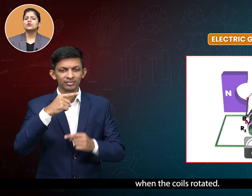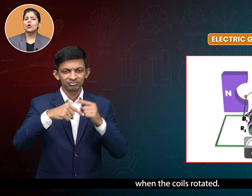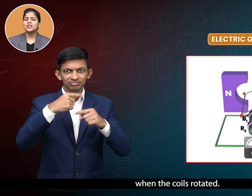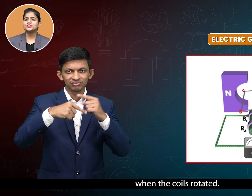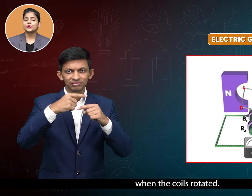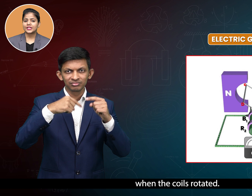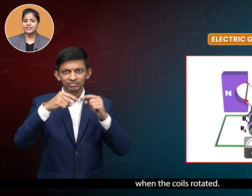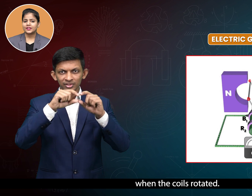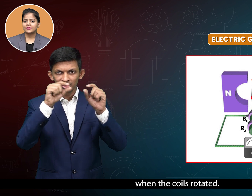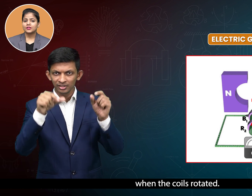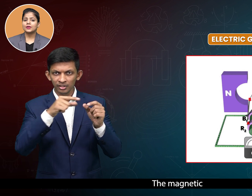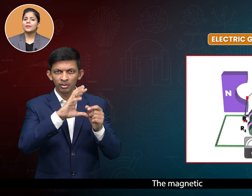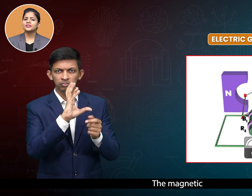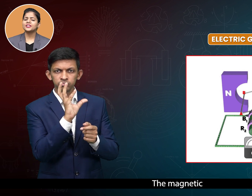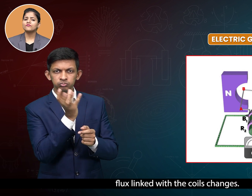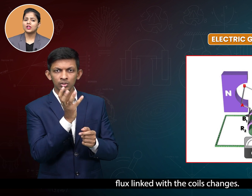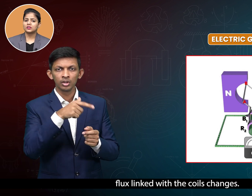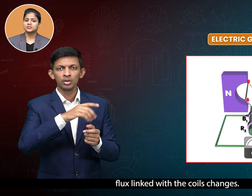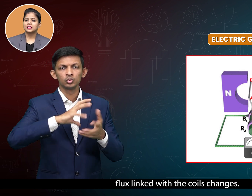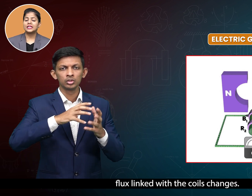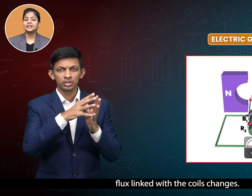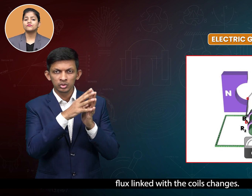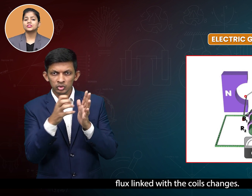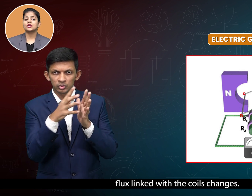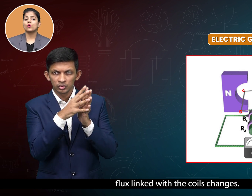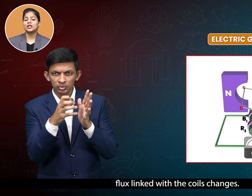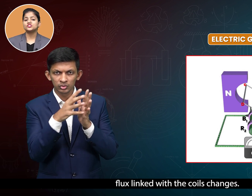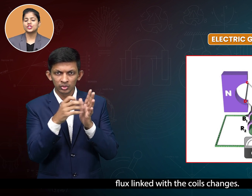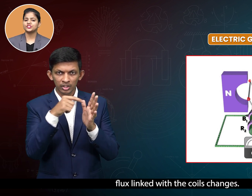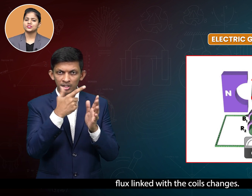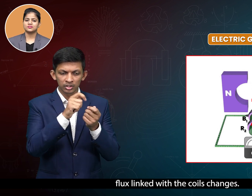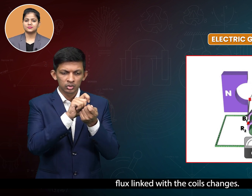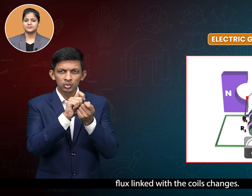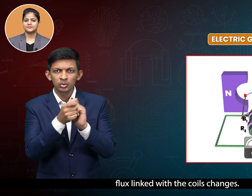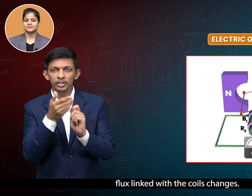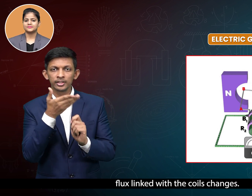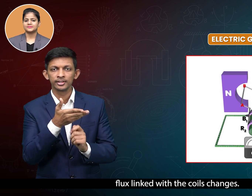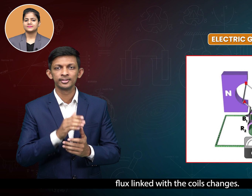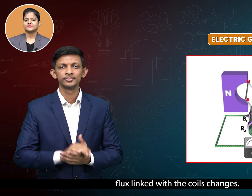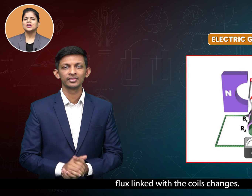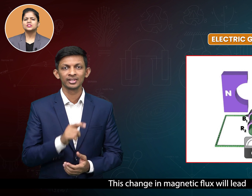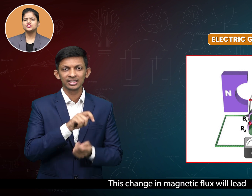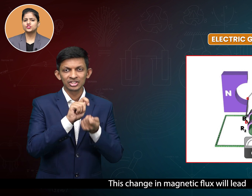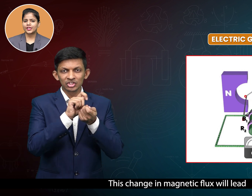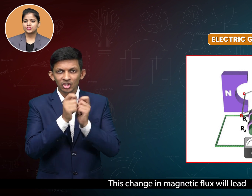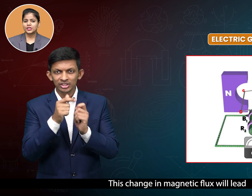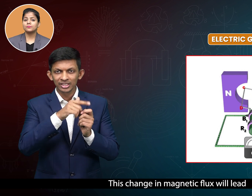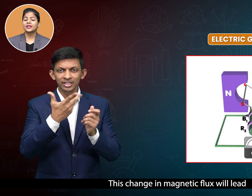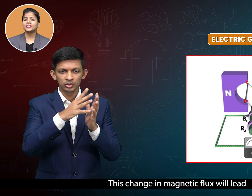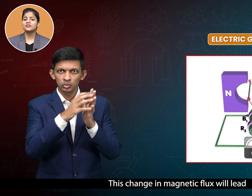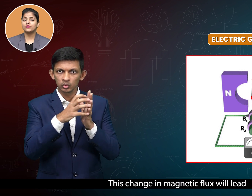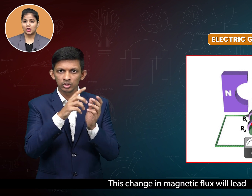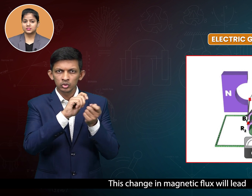When the coil is rotated, the magnetic flux linked with the coil changes. This change